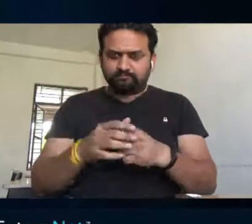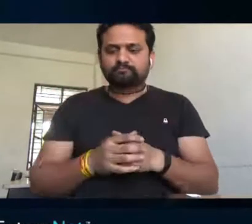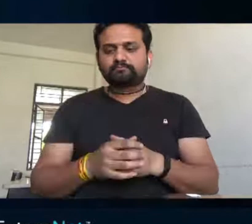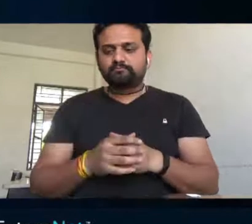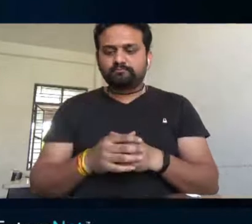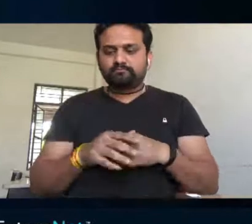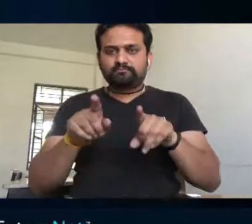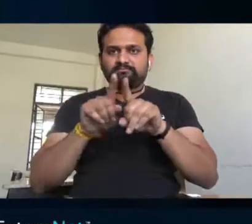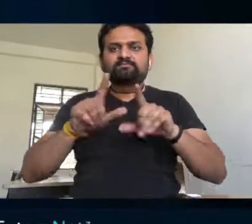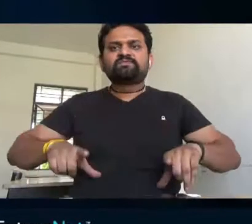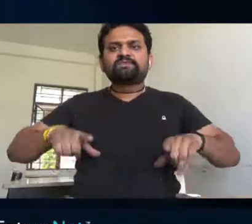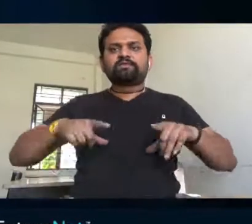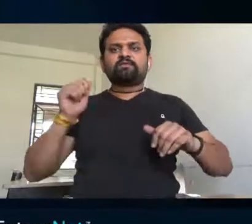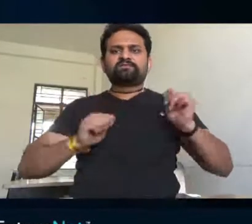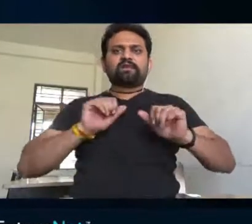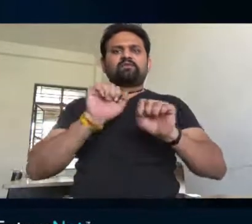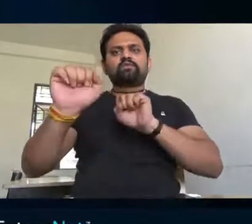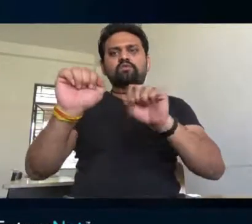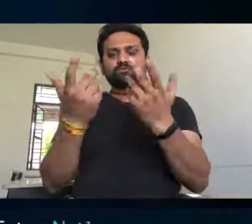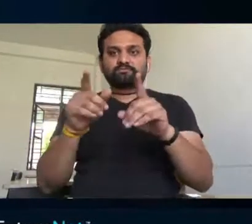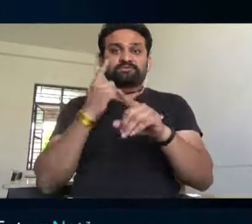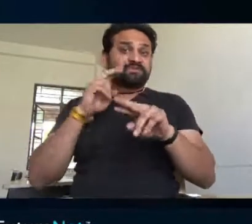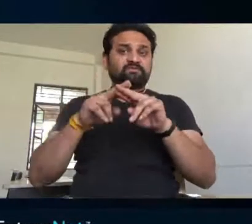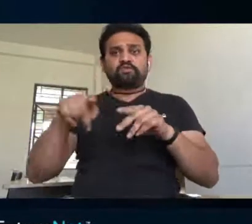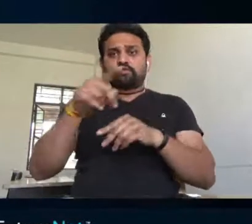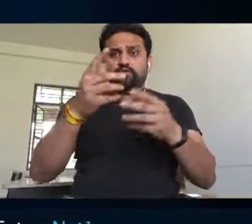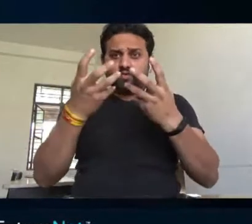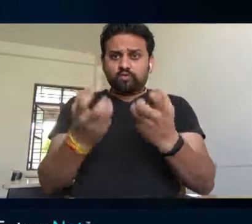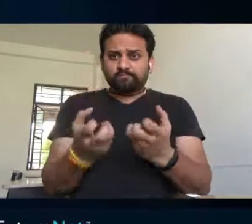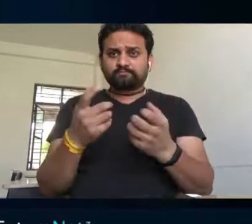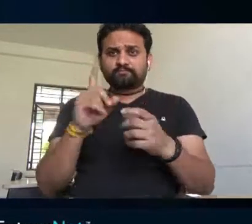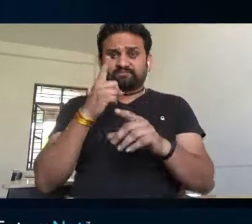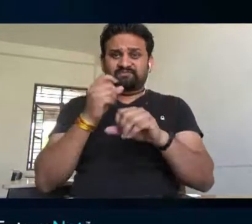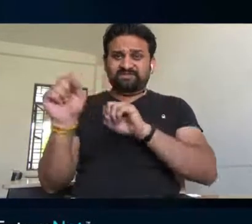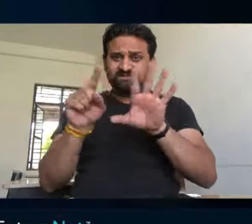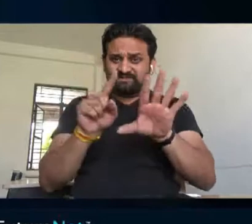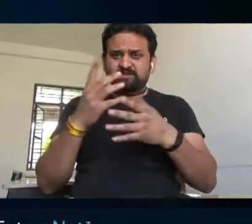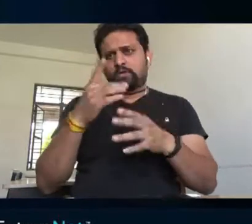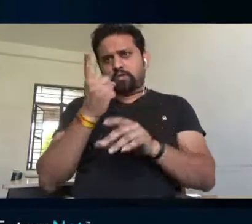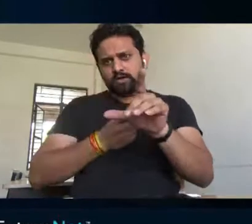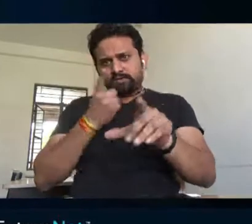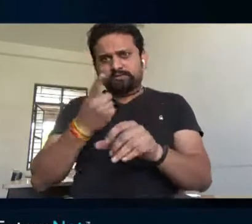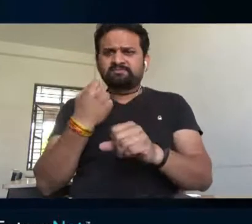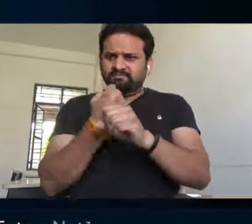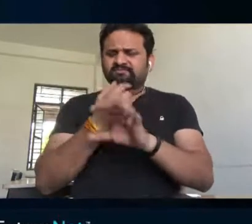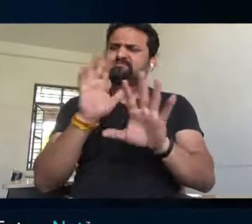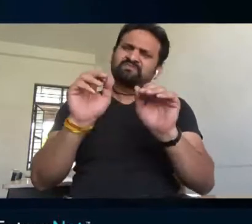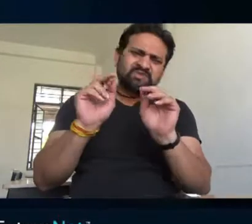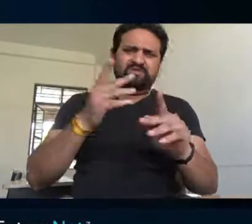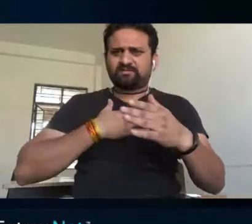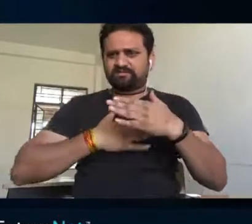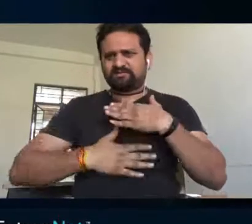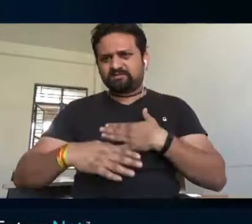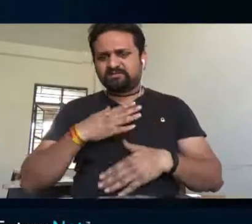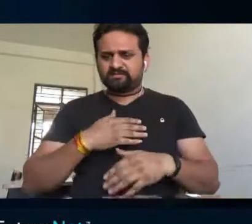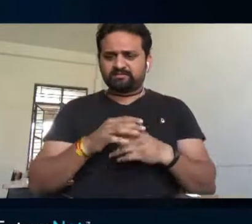make a good income is the next step. Then make a couple of thousand per month, per week, whatever is the next step. And then starts these, what